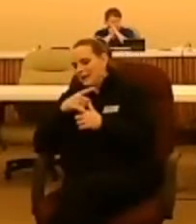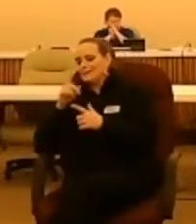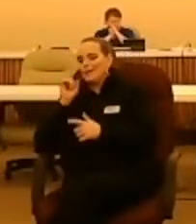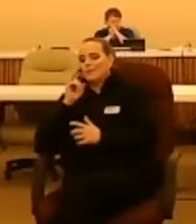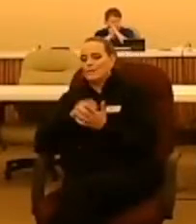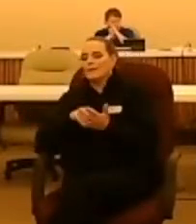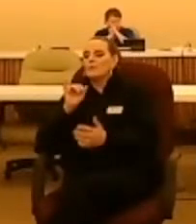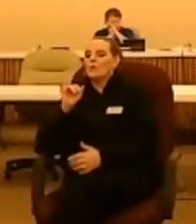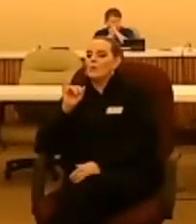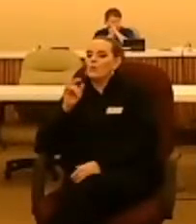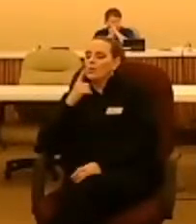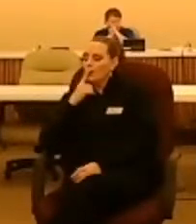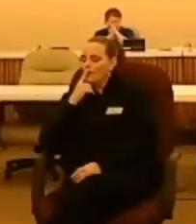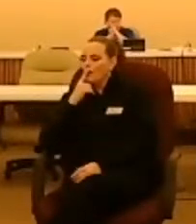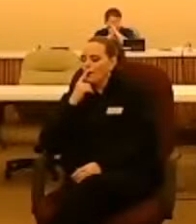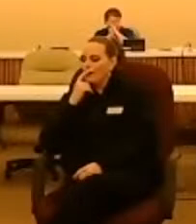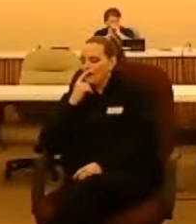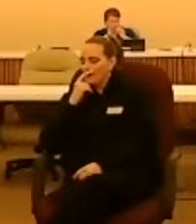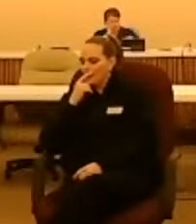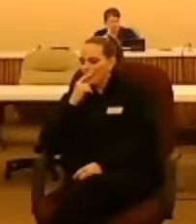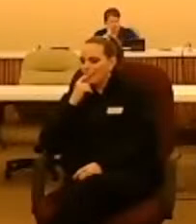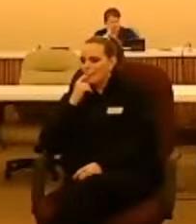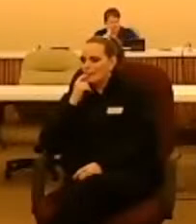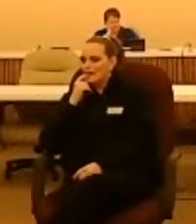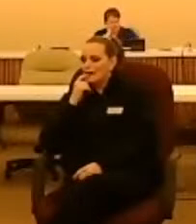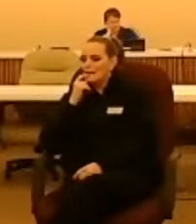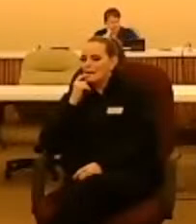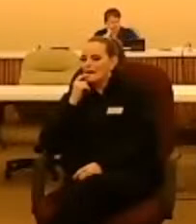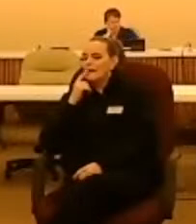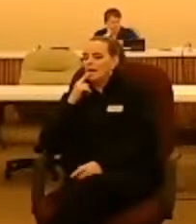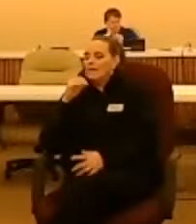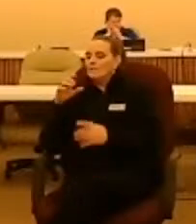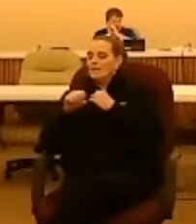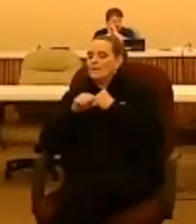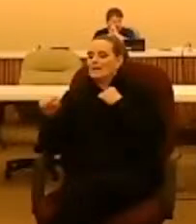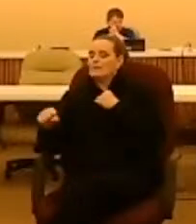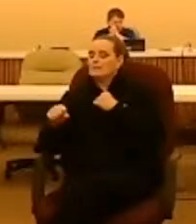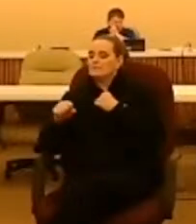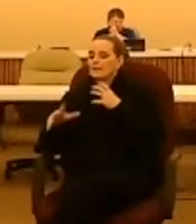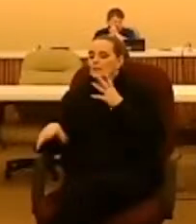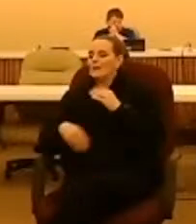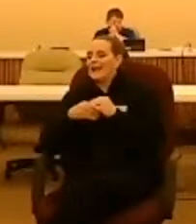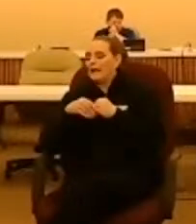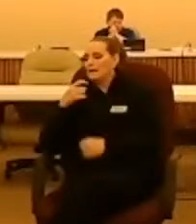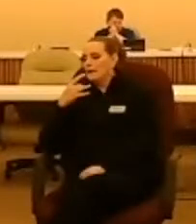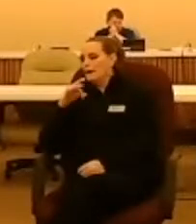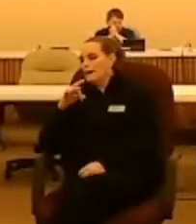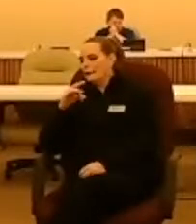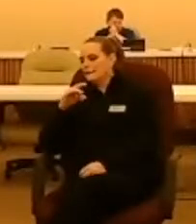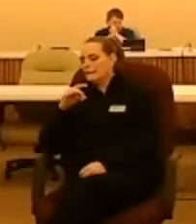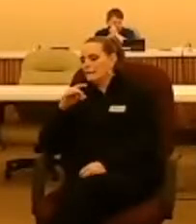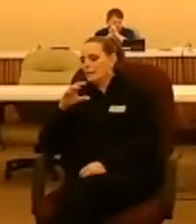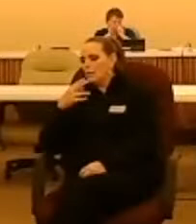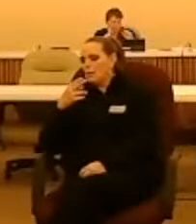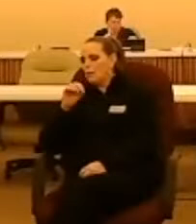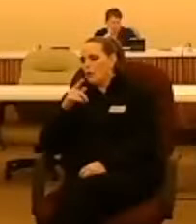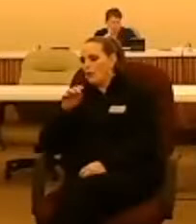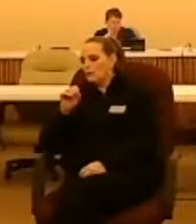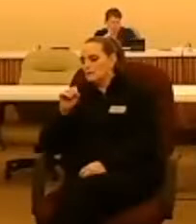tonight that could be for expanding to 18 holes because I don't know if the peninsula and the